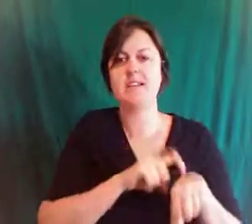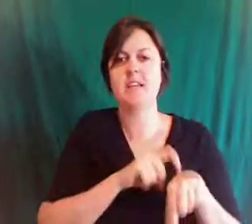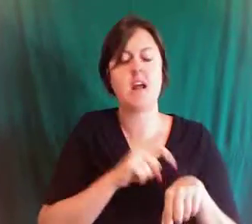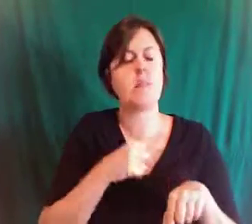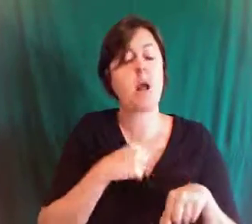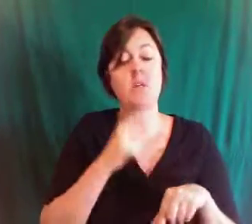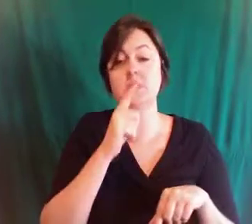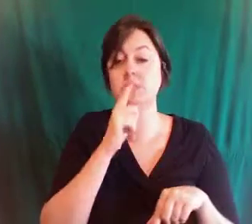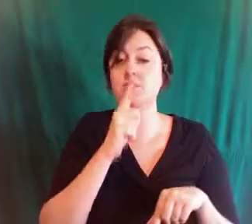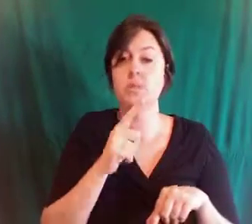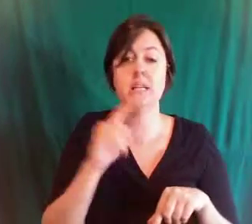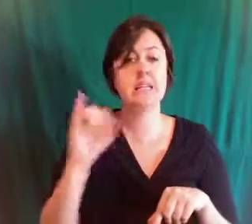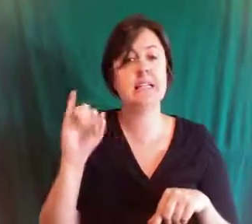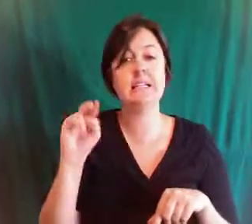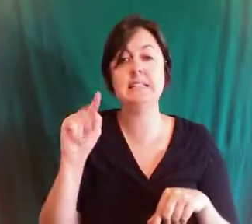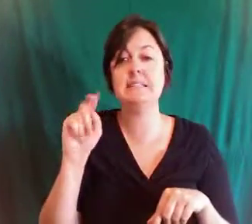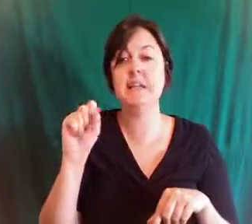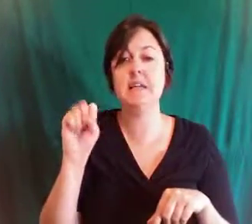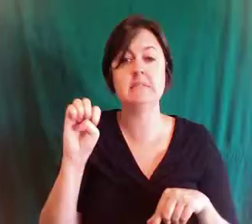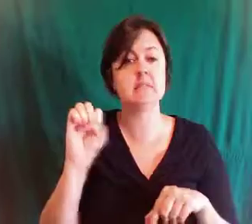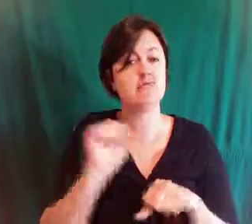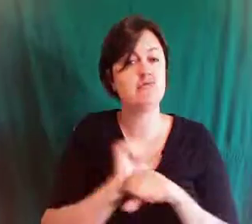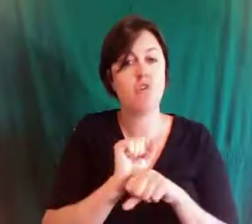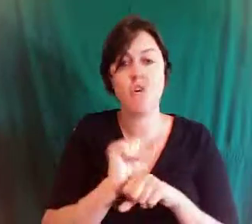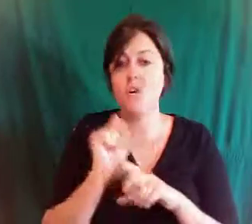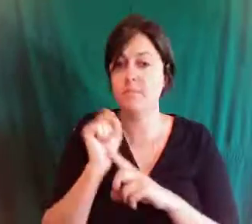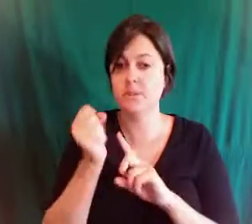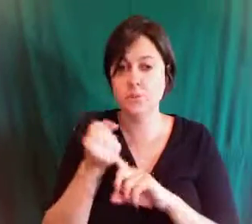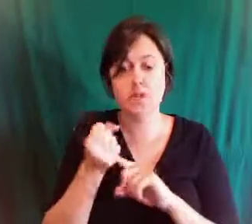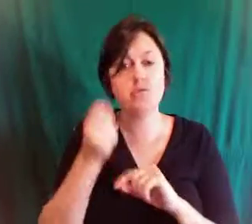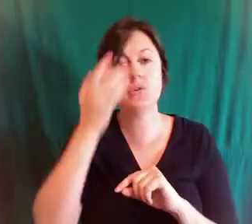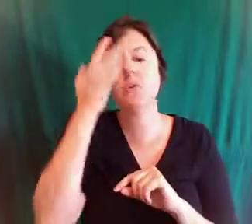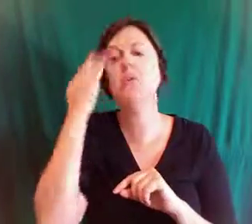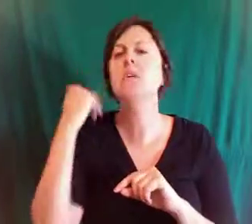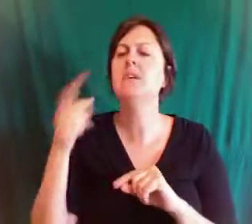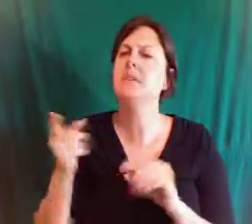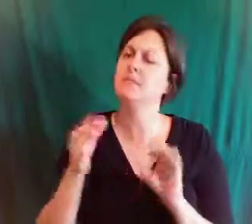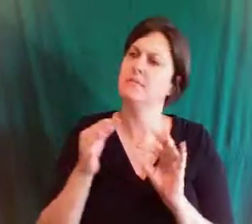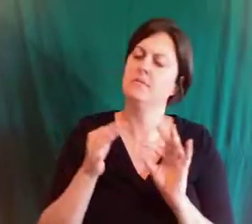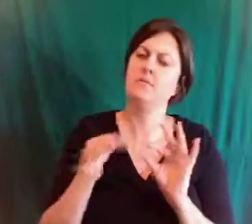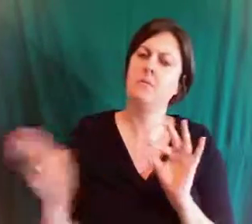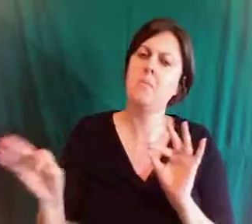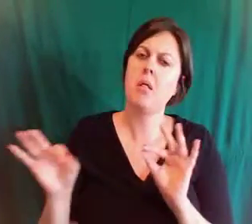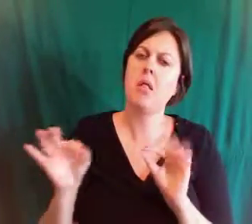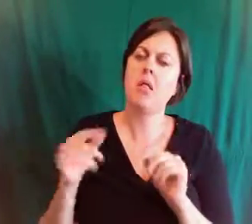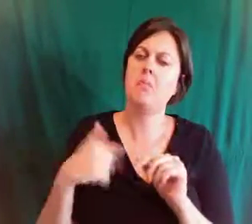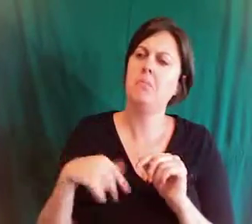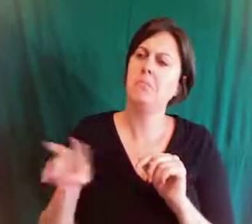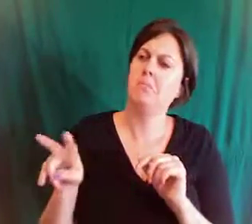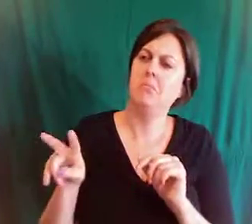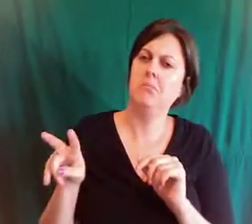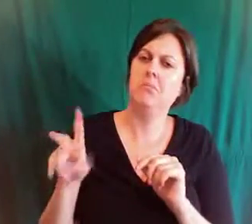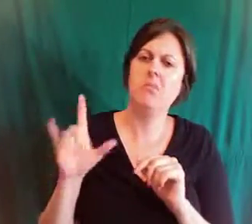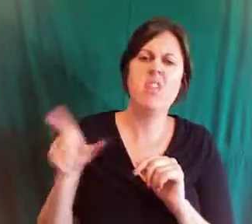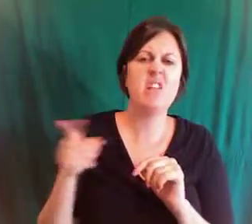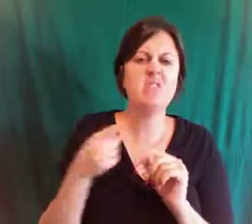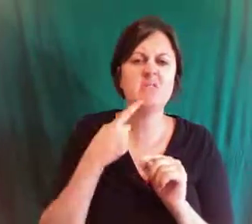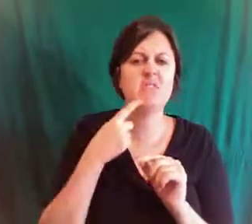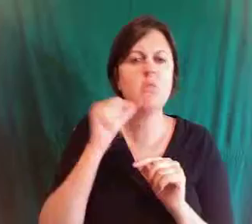hunt. And it was such a simple statement, but it was so important to me because I realized, this